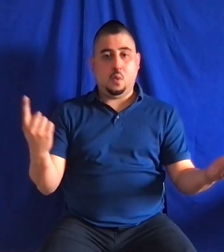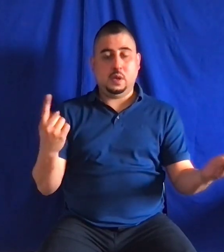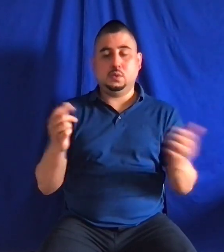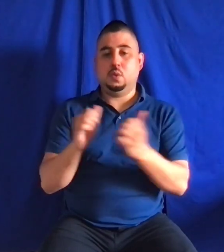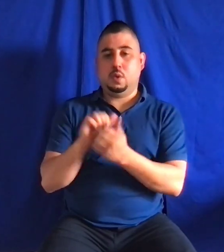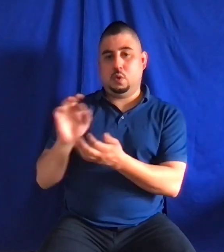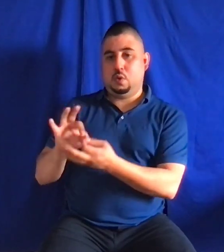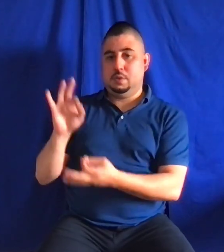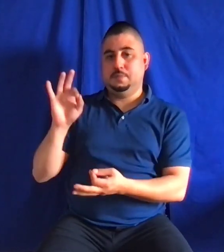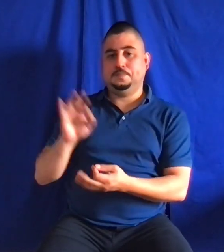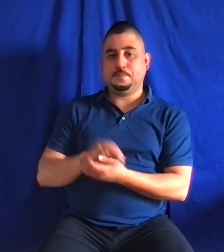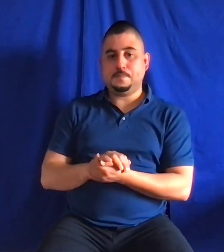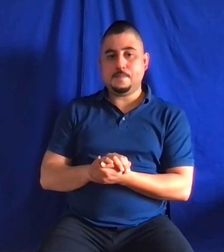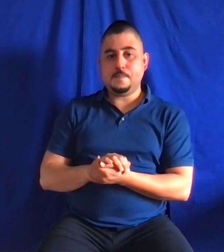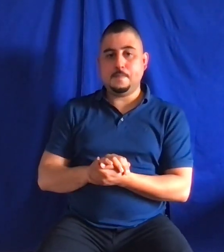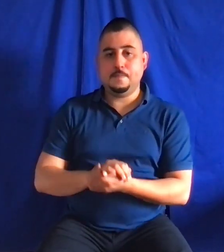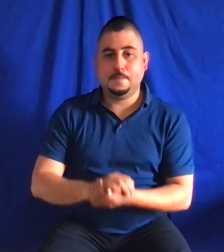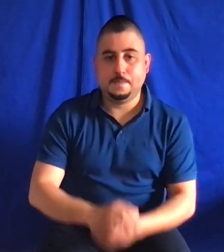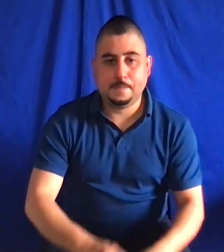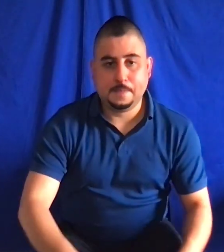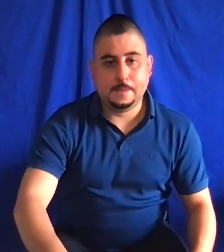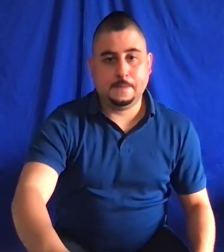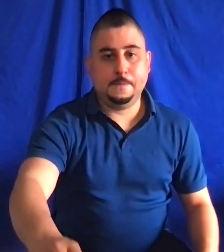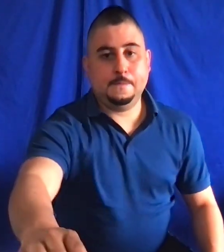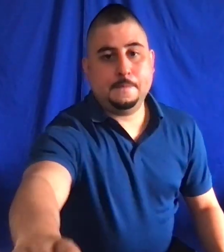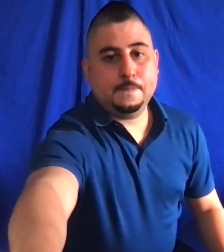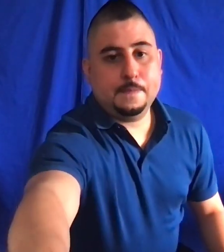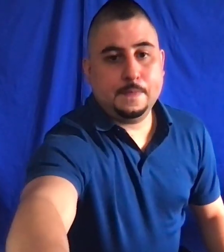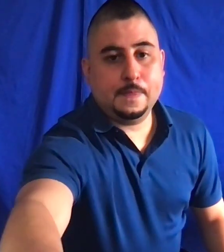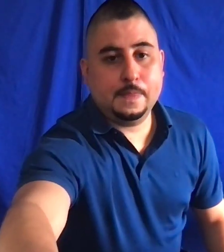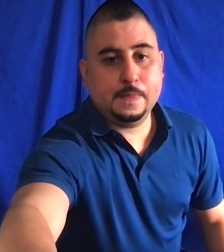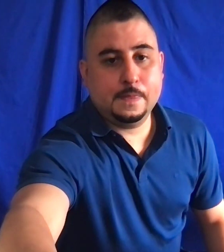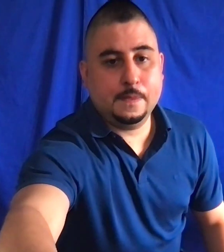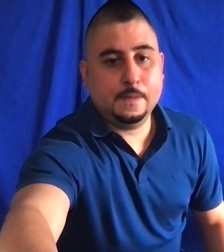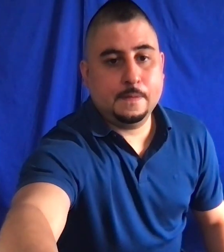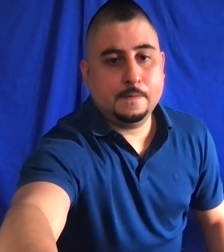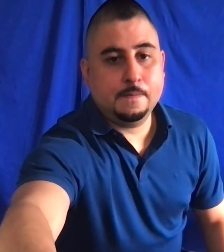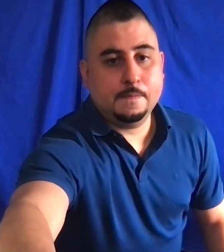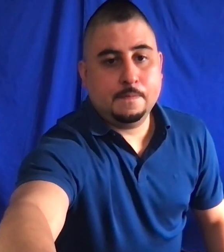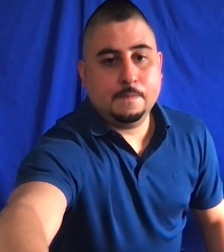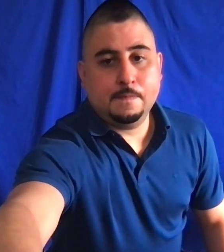Thank you.